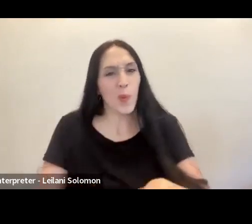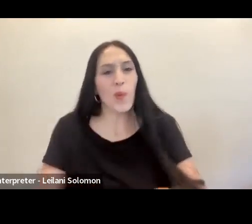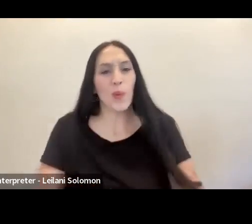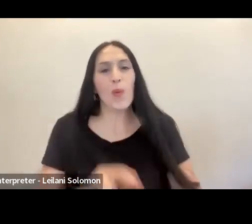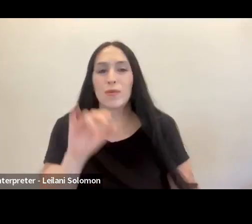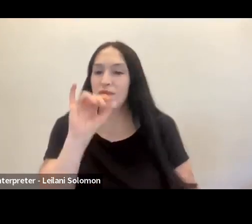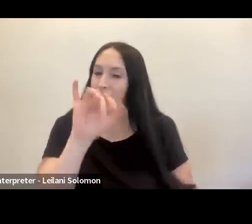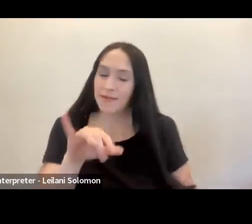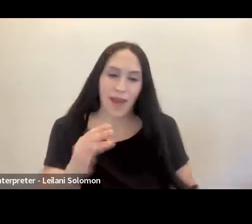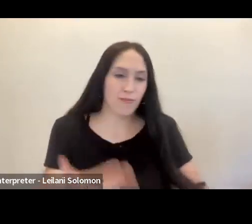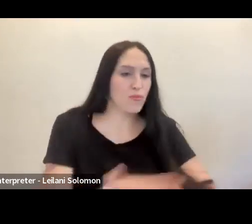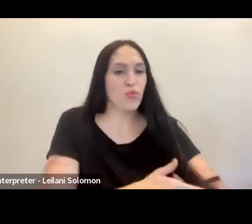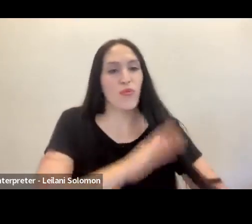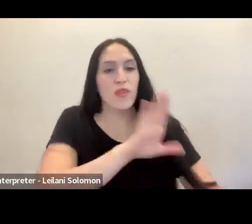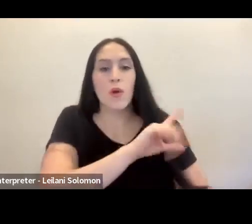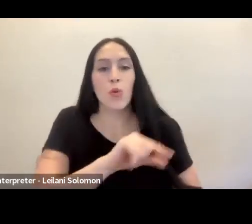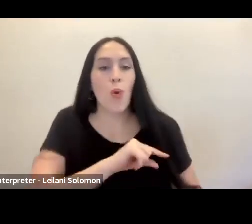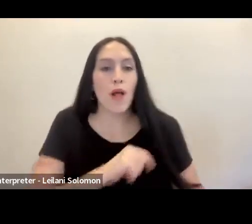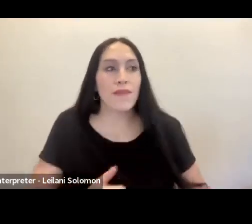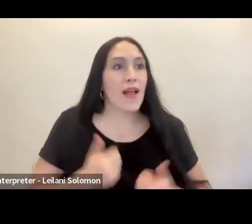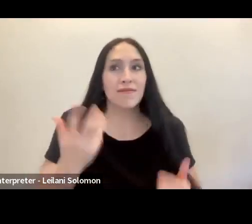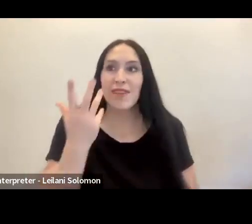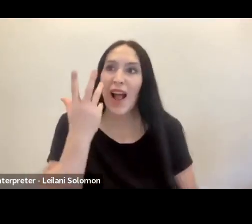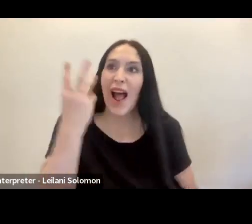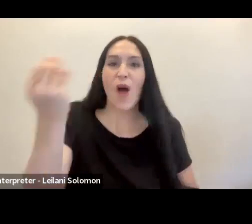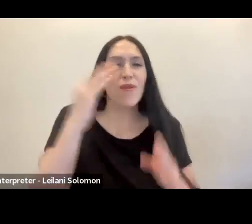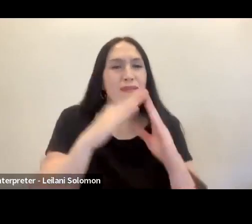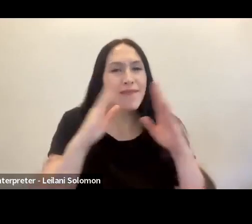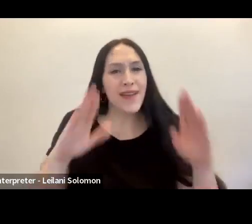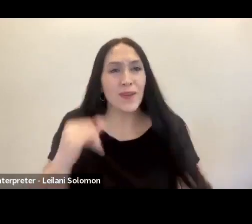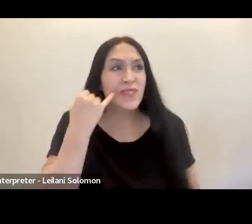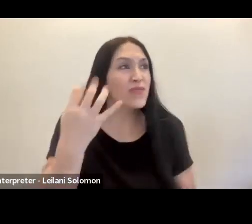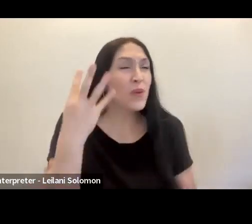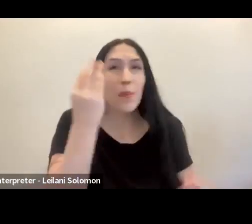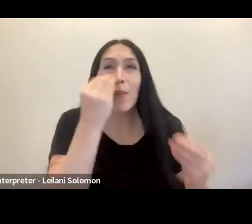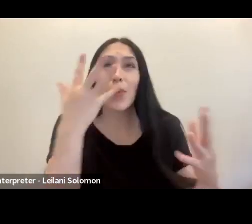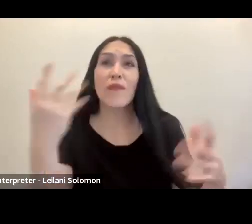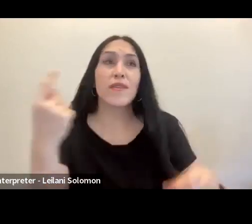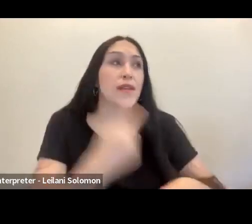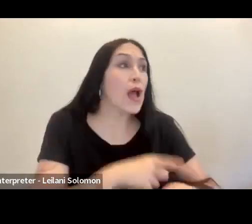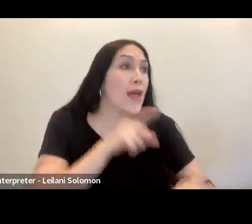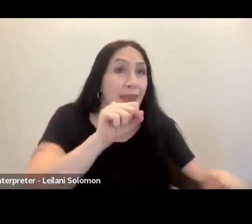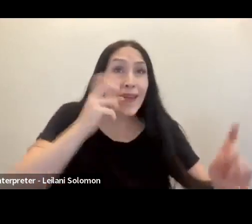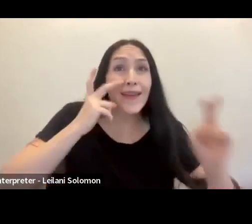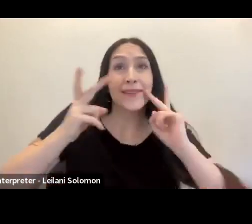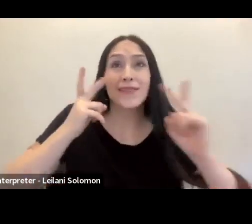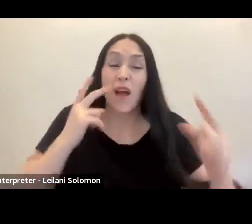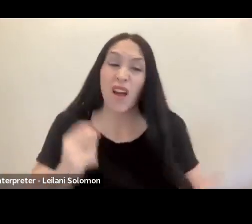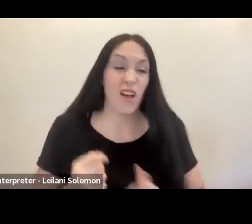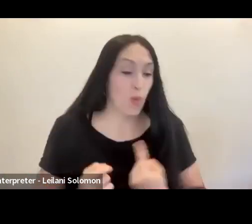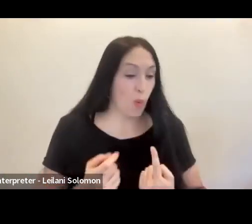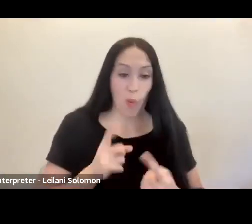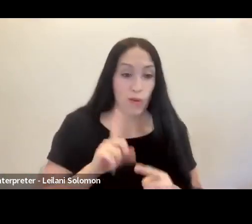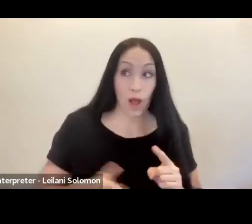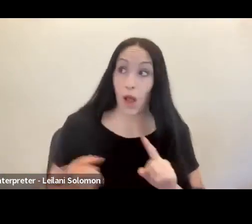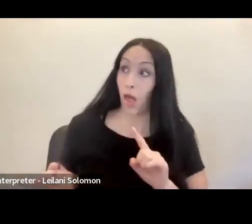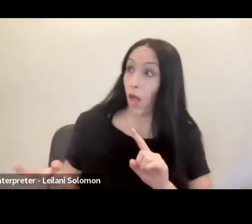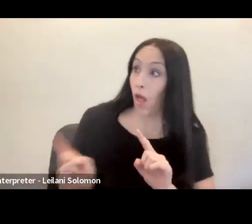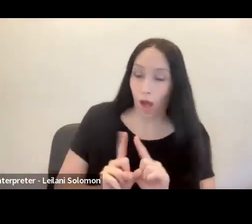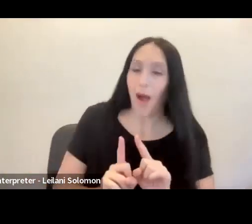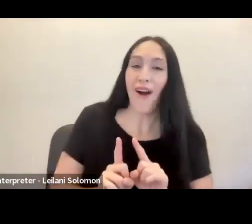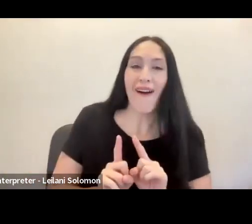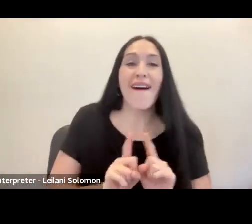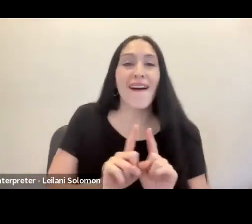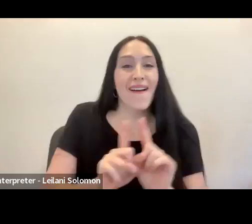of life to get out of the house, especially when it's a beautiful day, which, we're in the fall, winter of Florida, so not as